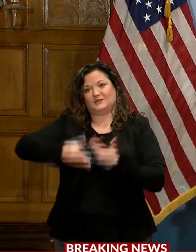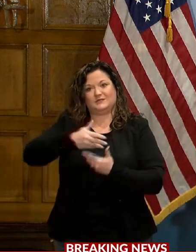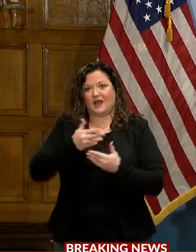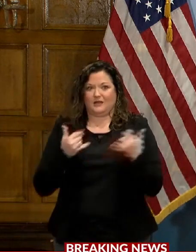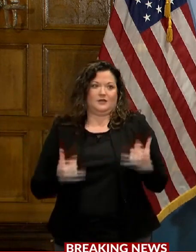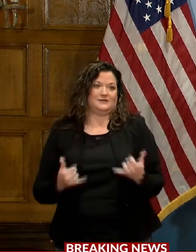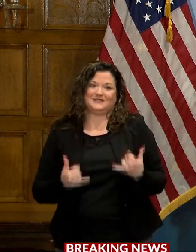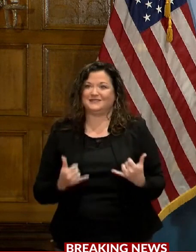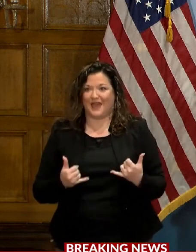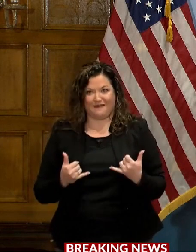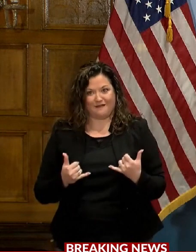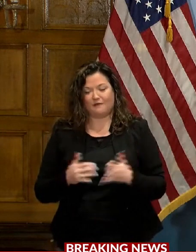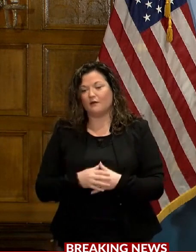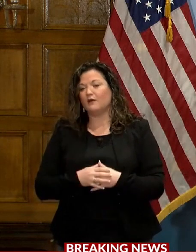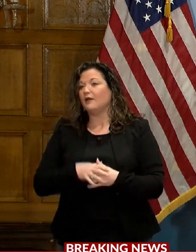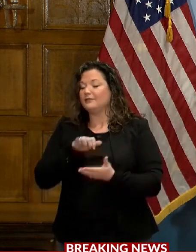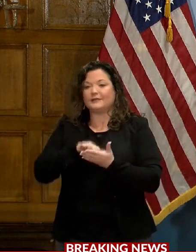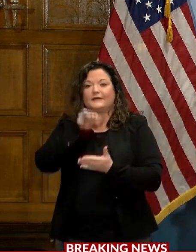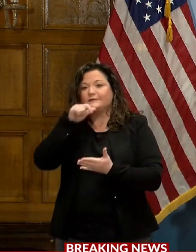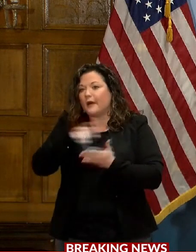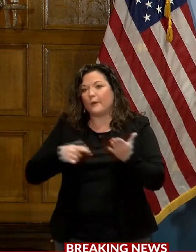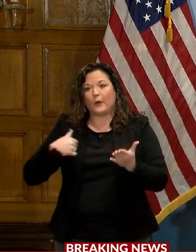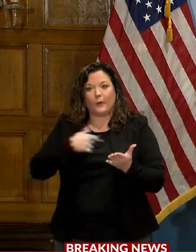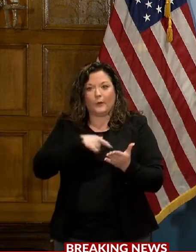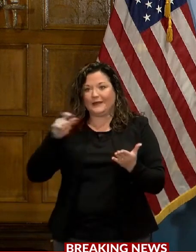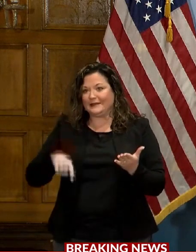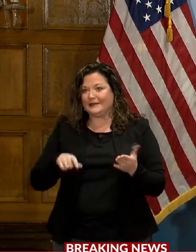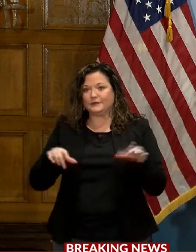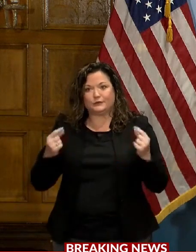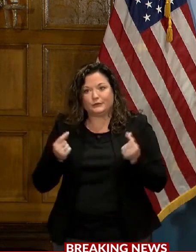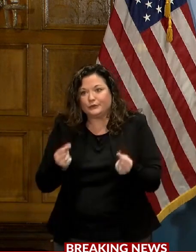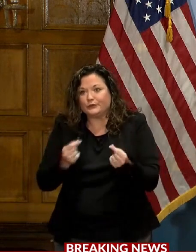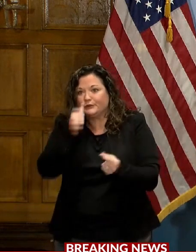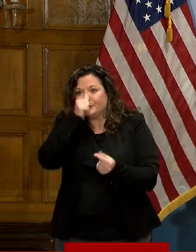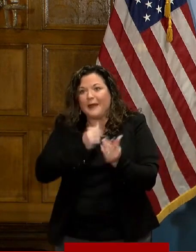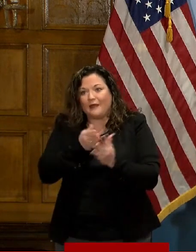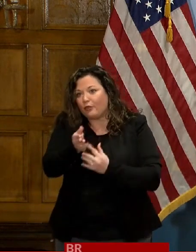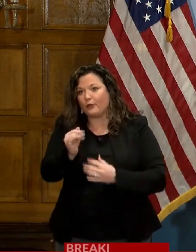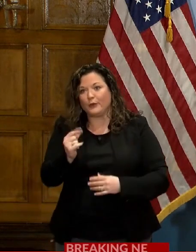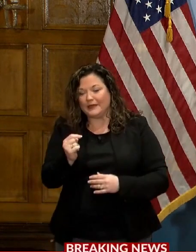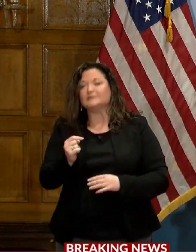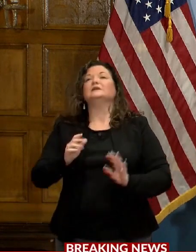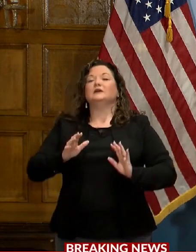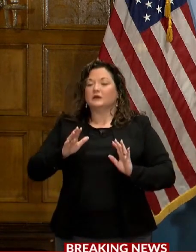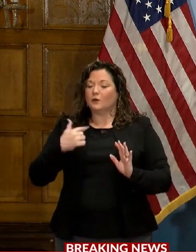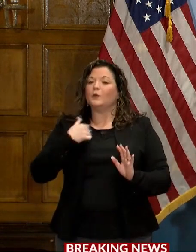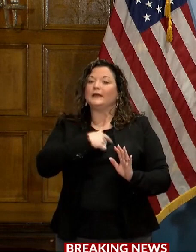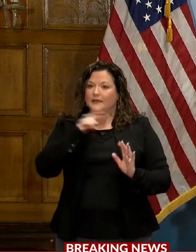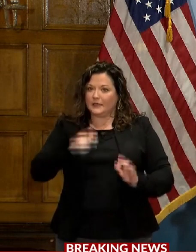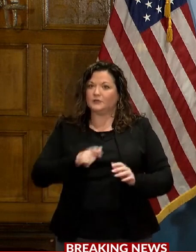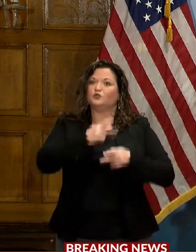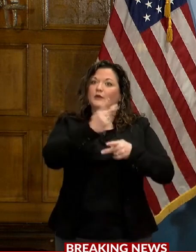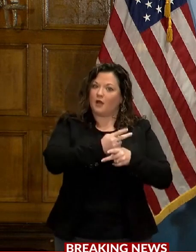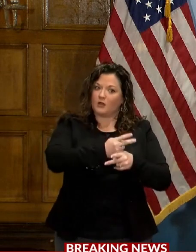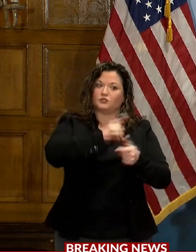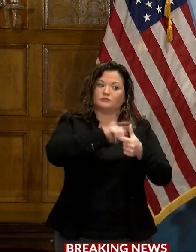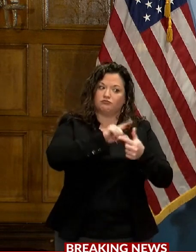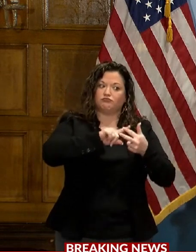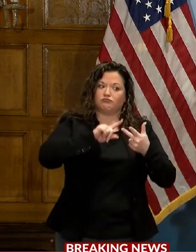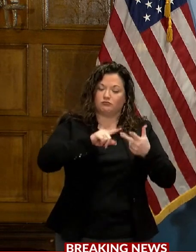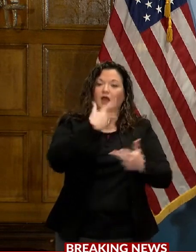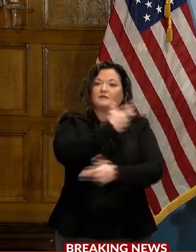it's not what we need to do to get through this. We need to take the other precautions that I've identified, including